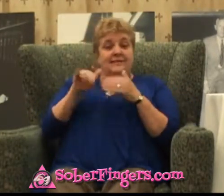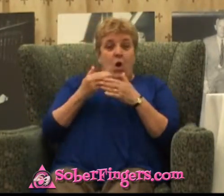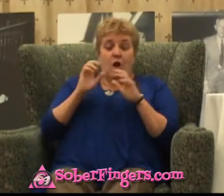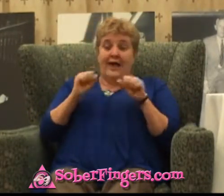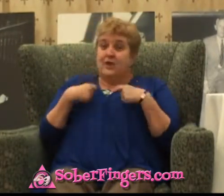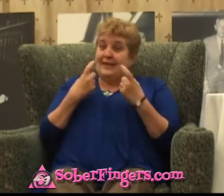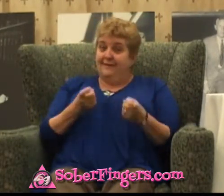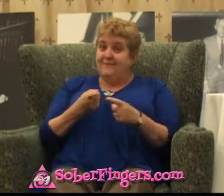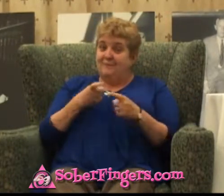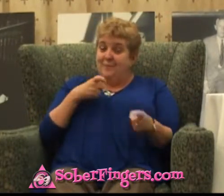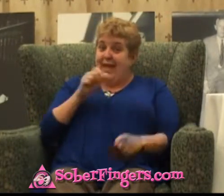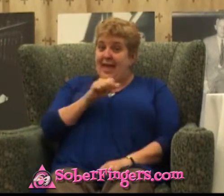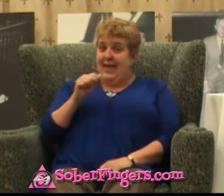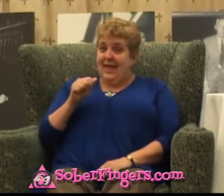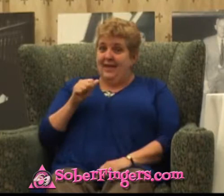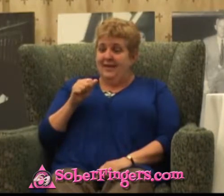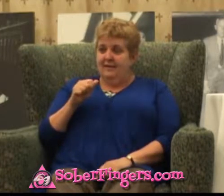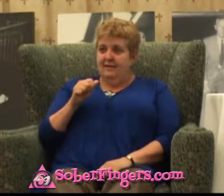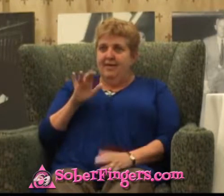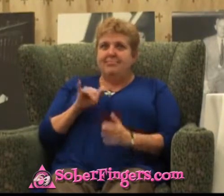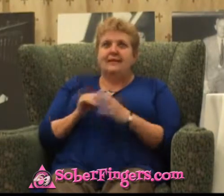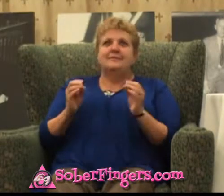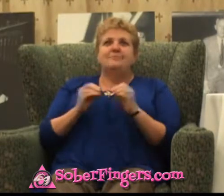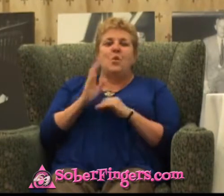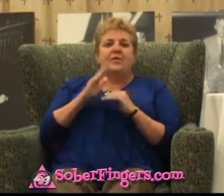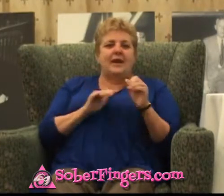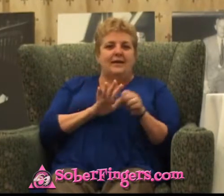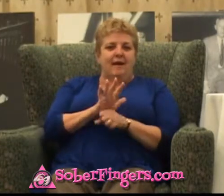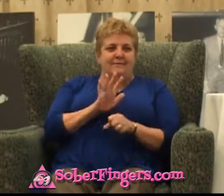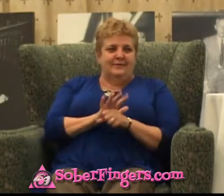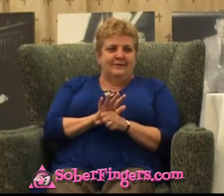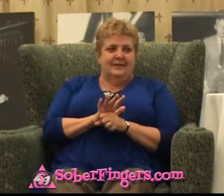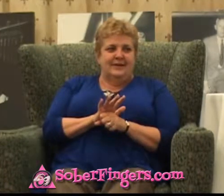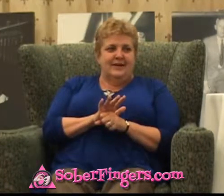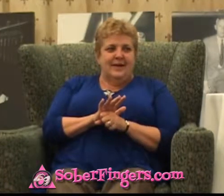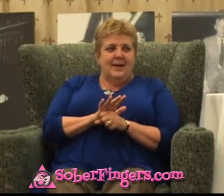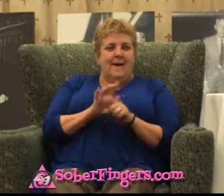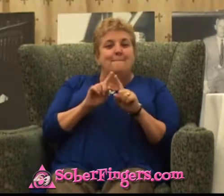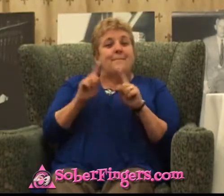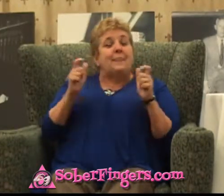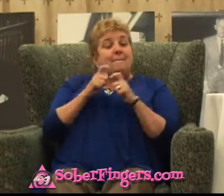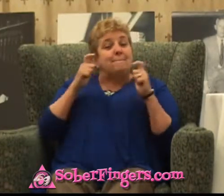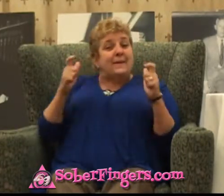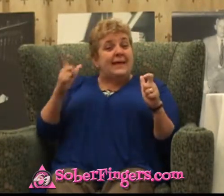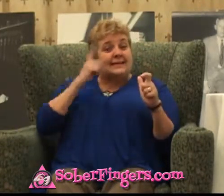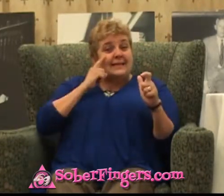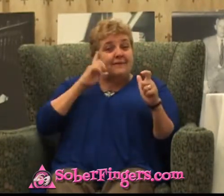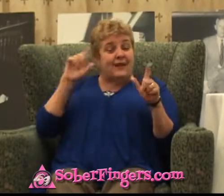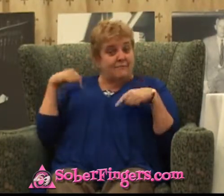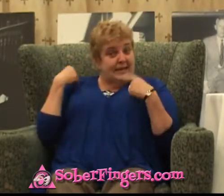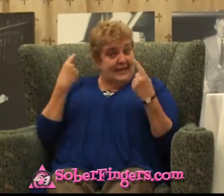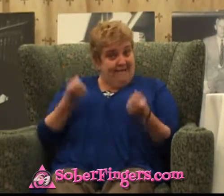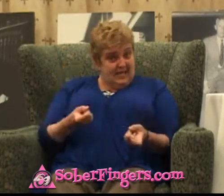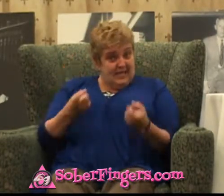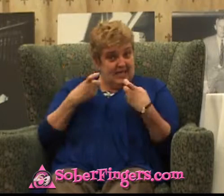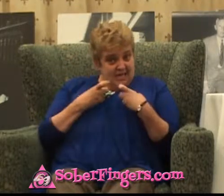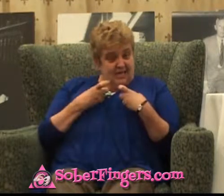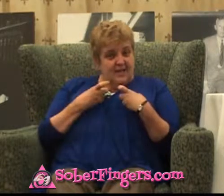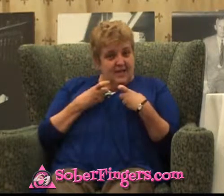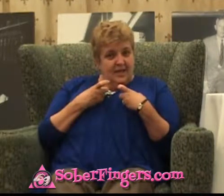Alcoholics Anonymous, it would be more than enough. But the biggest gift I've ever been given is that I no longer have to